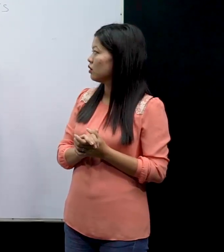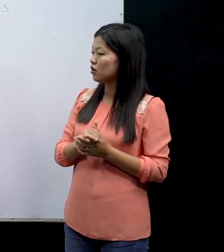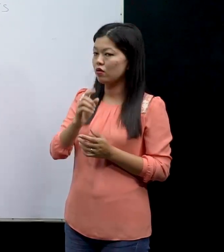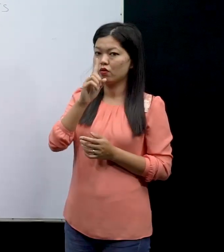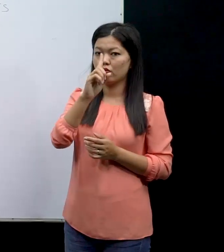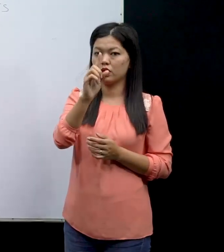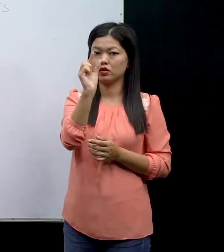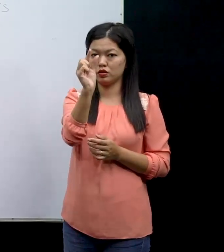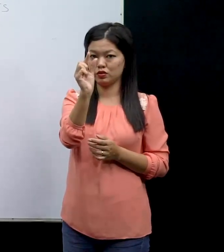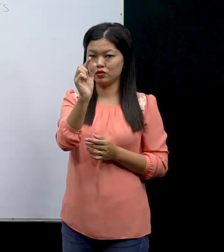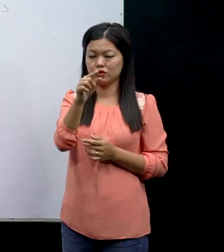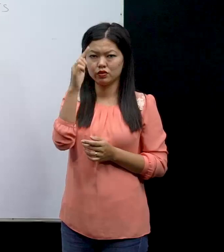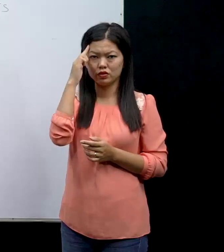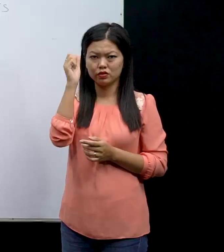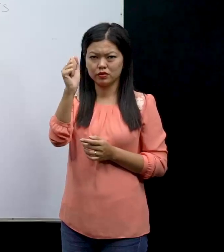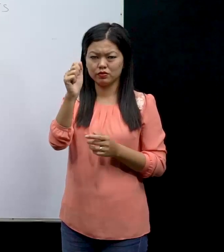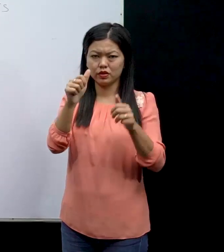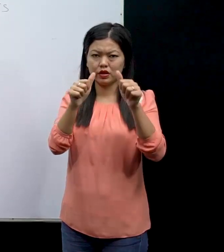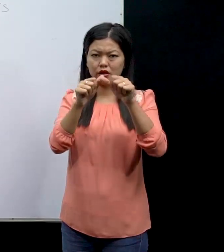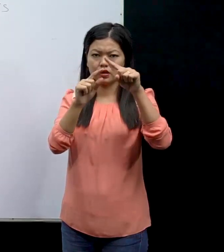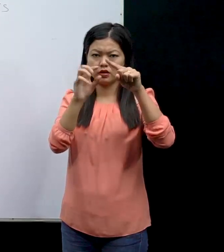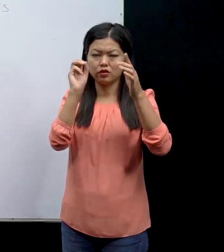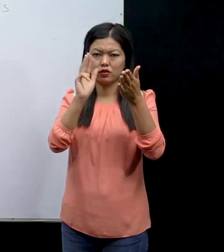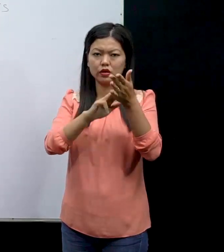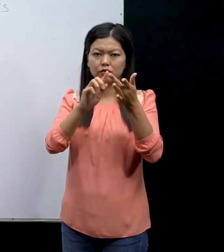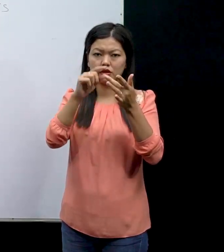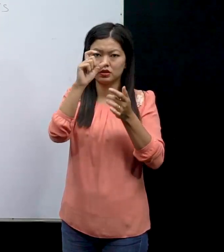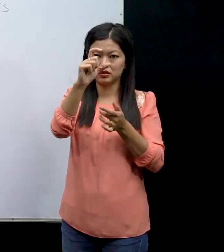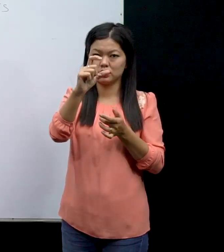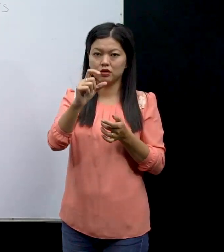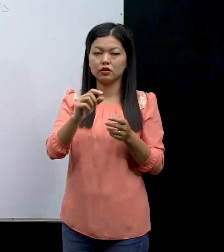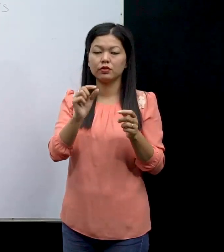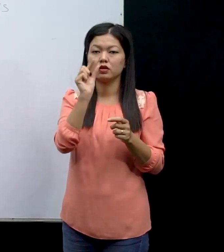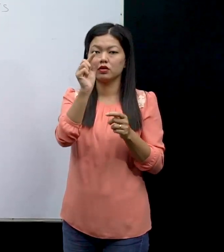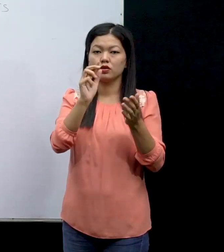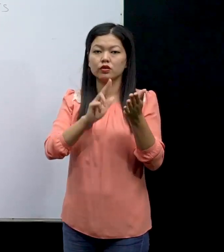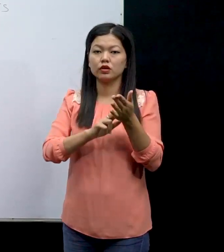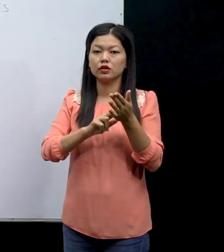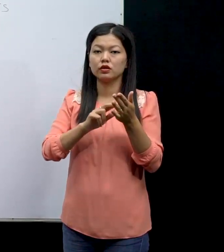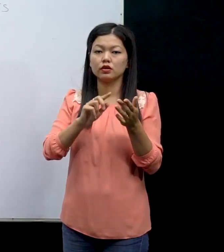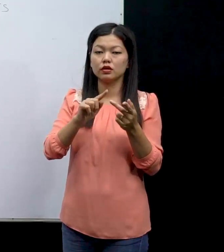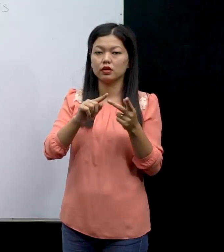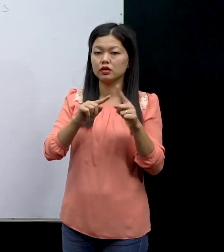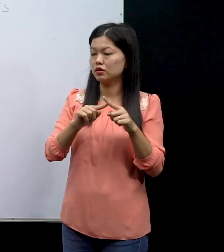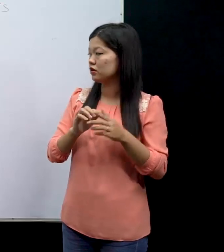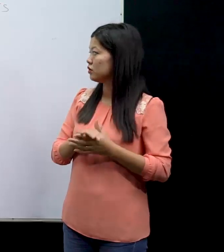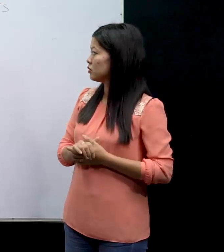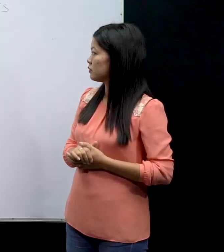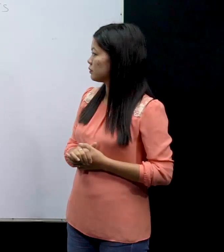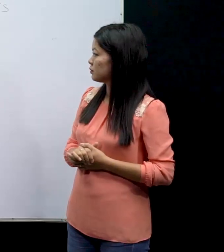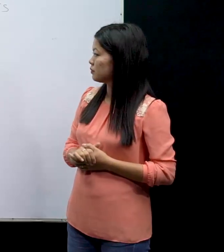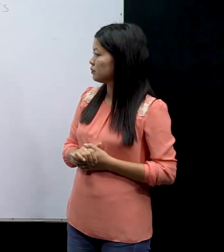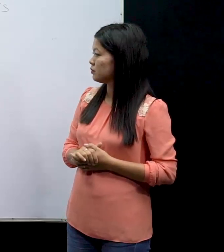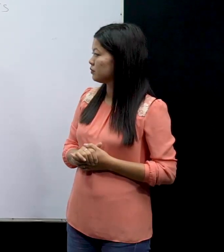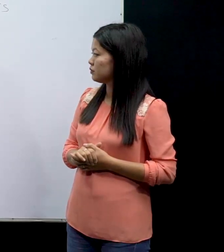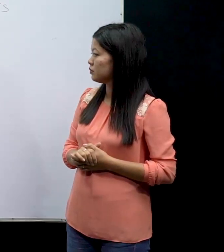U. Okay, U means that's the atomic mass unit. Okay, that's the unit. Now second, let's take carbon. Okay,